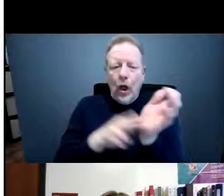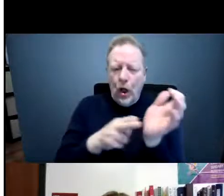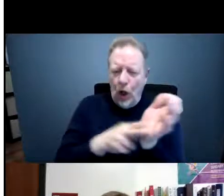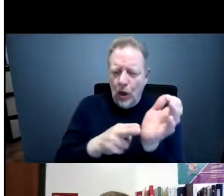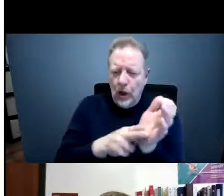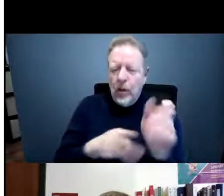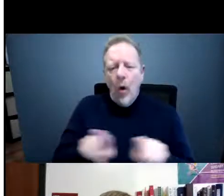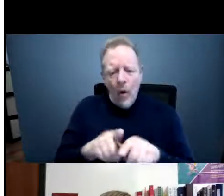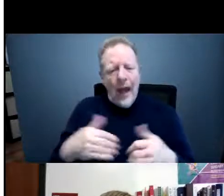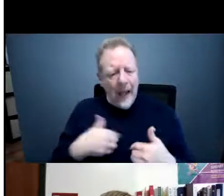goals.